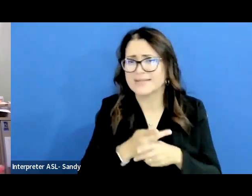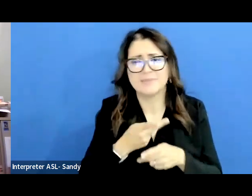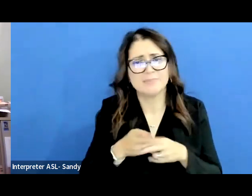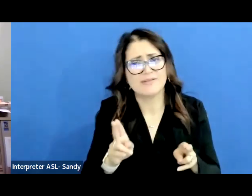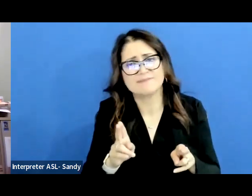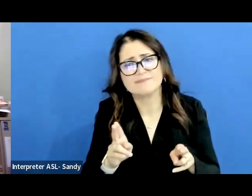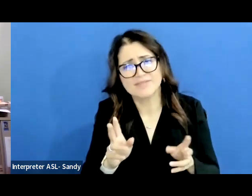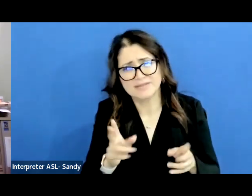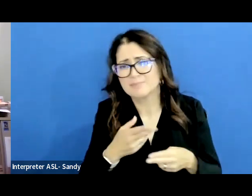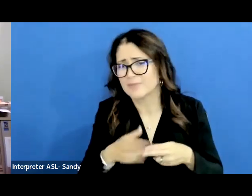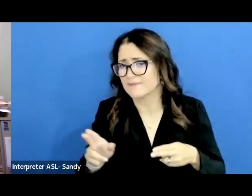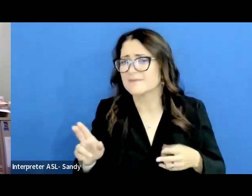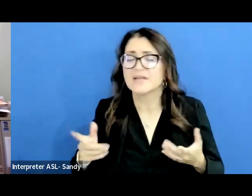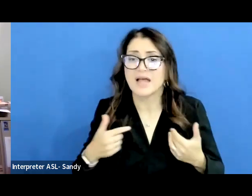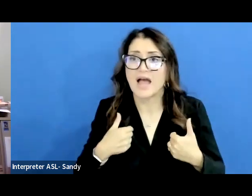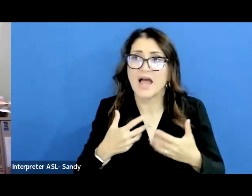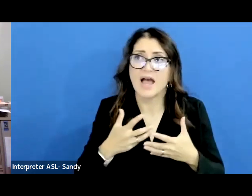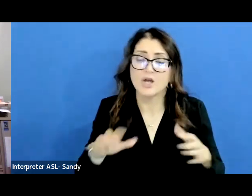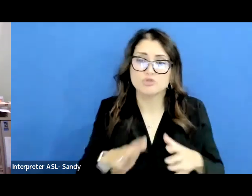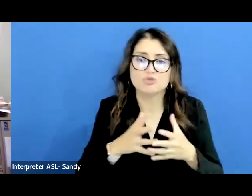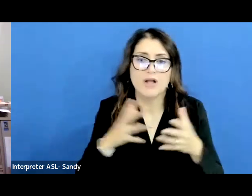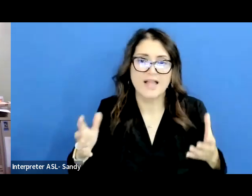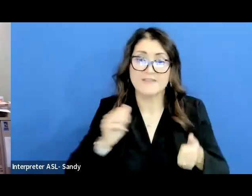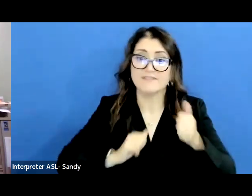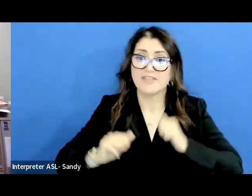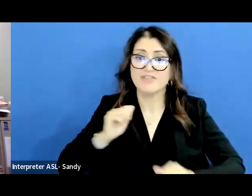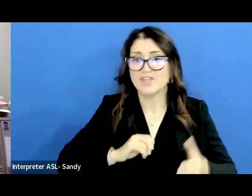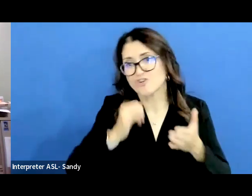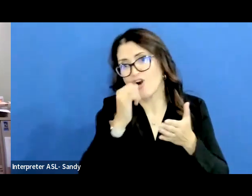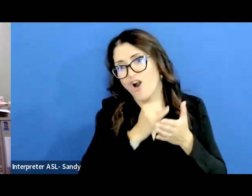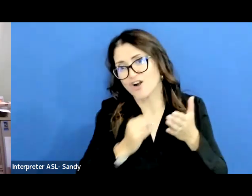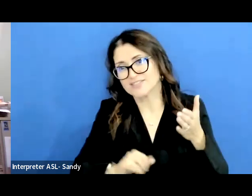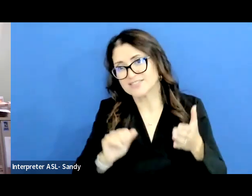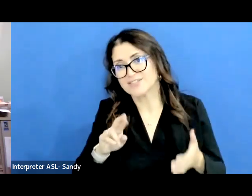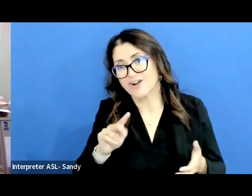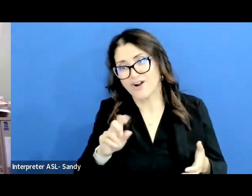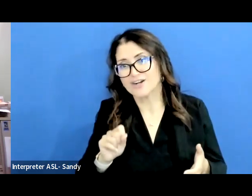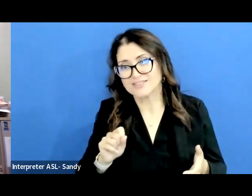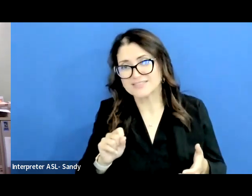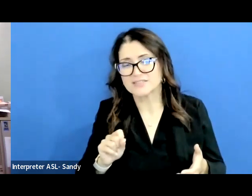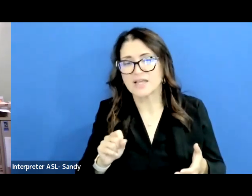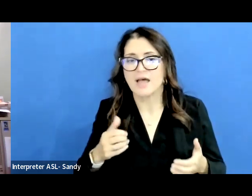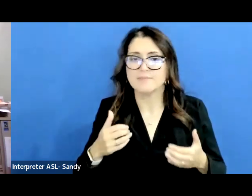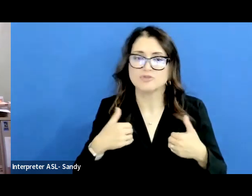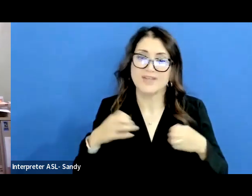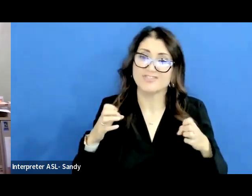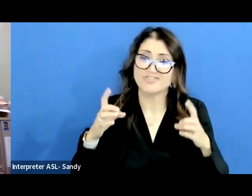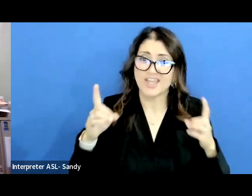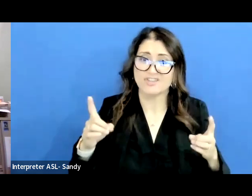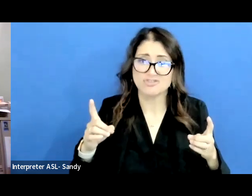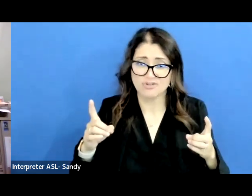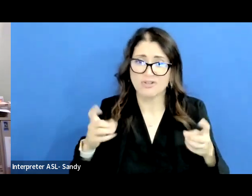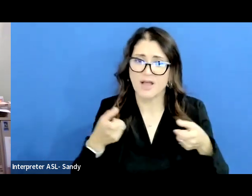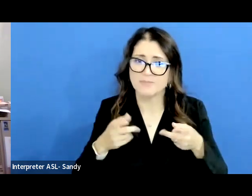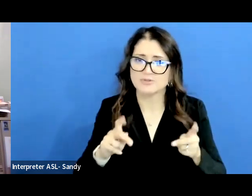lot of theater arts or arts-based work when I'm doing educational opportunities like this with